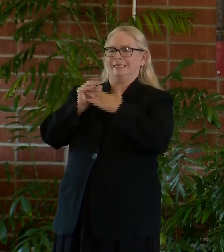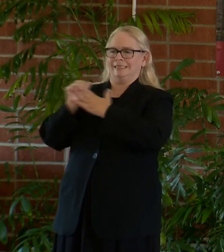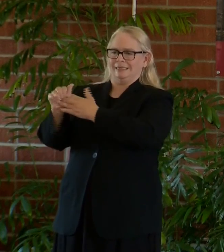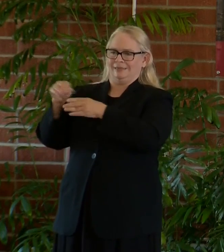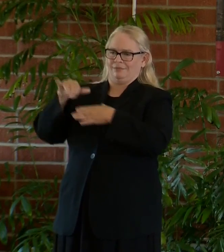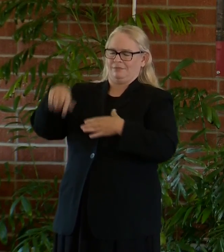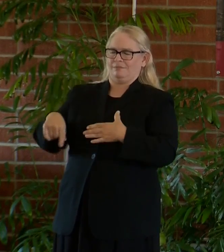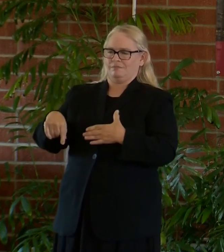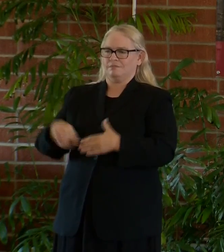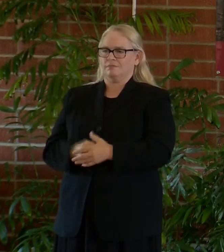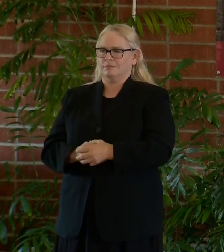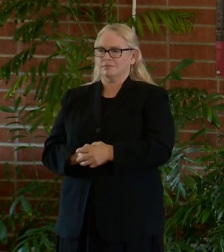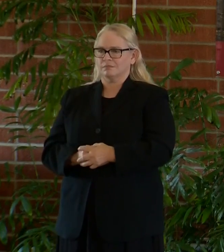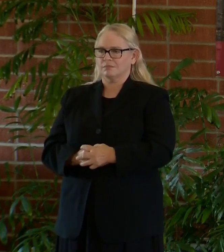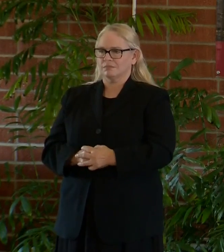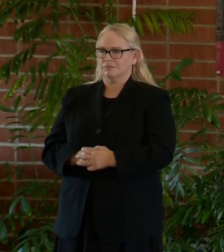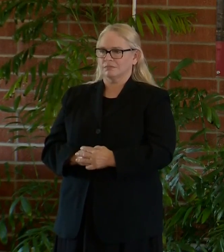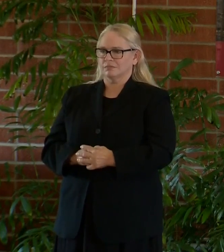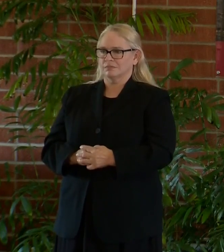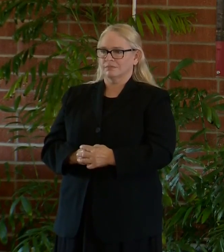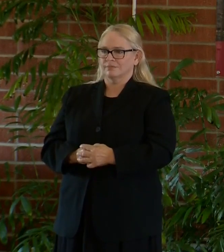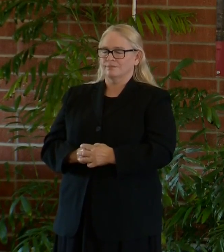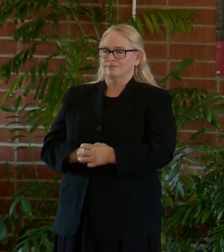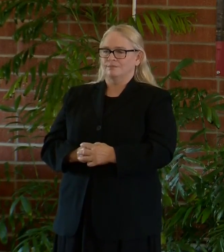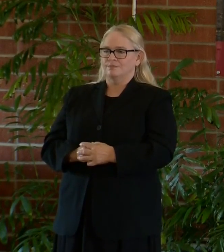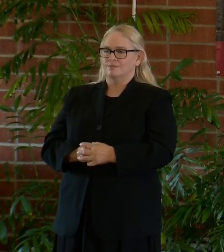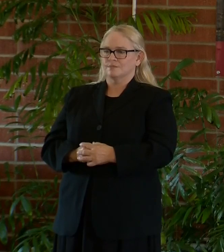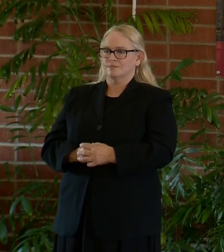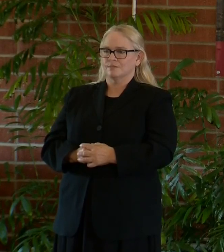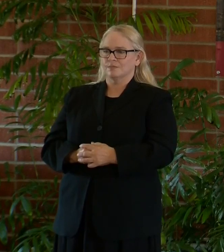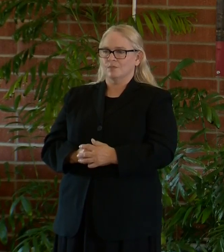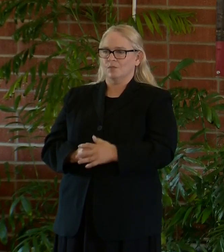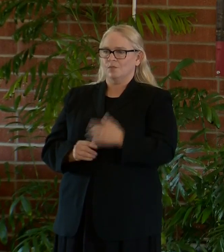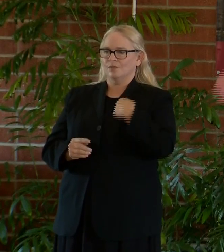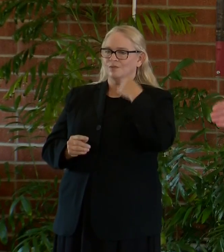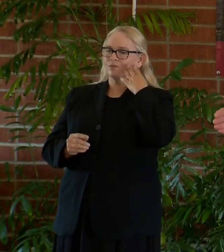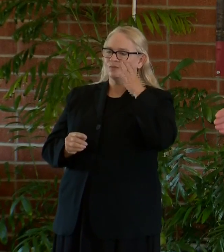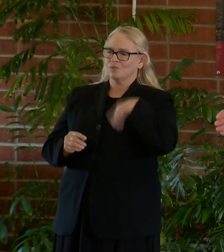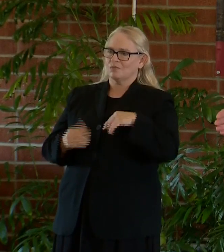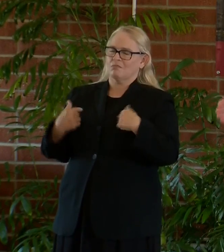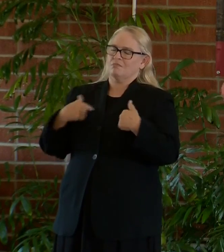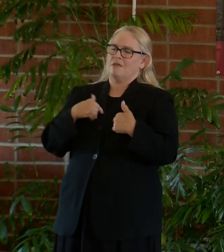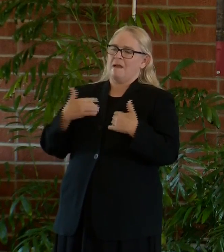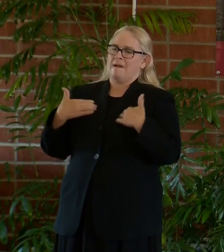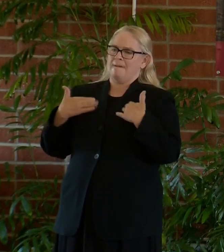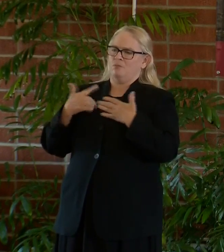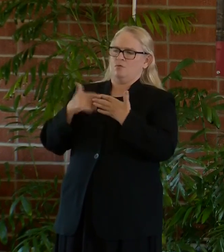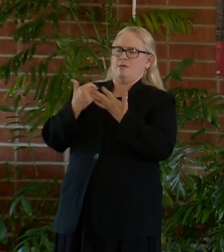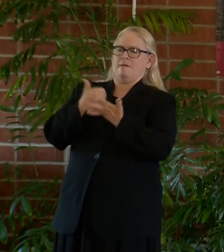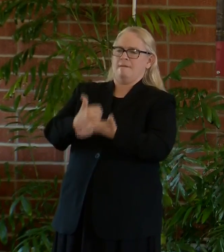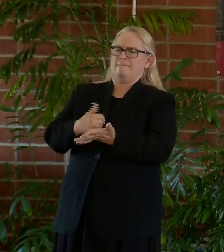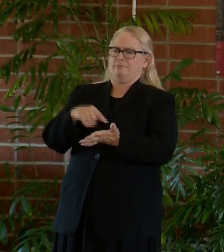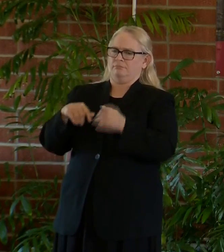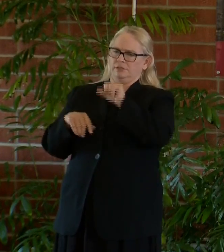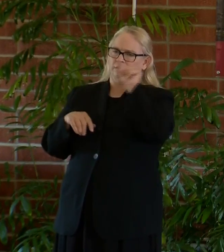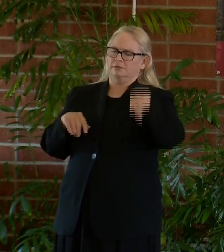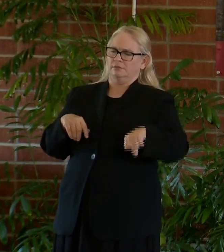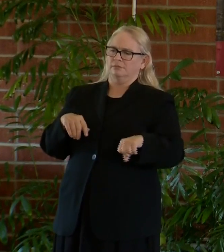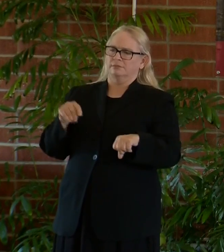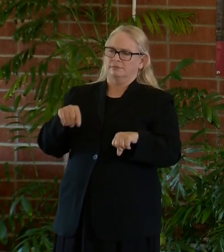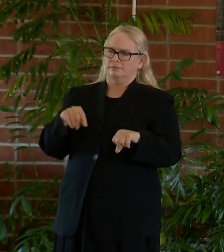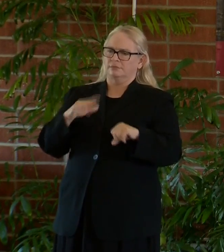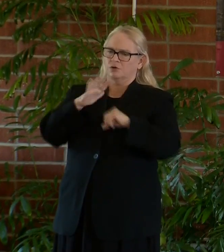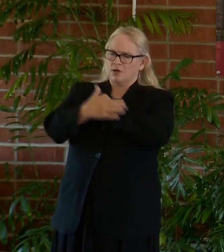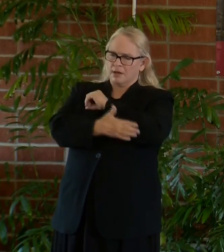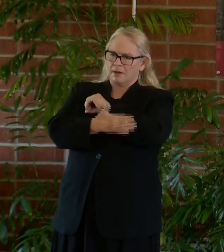part of the state where we have been able to get the support of the federal government and bring in these Department of